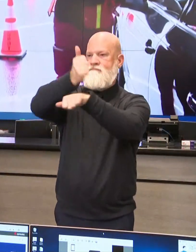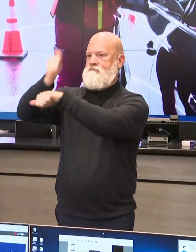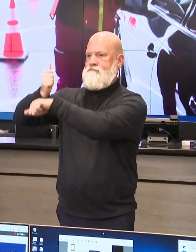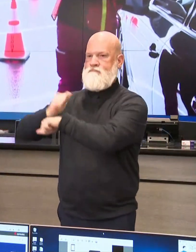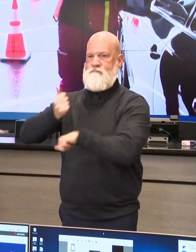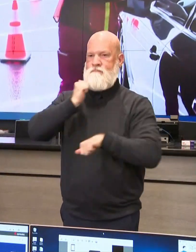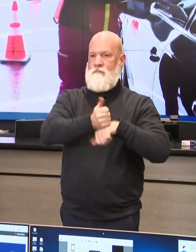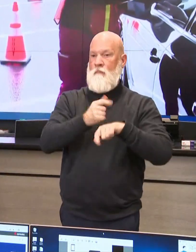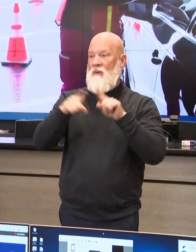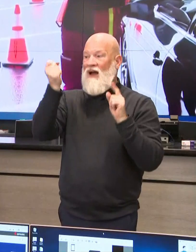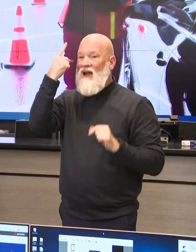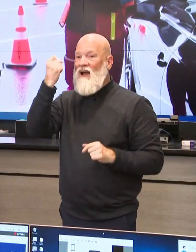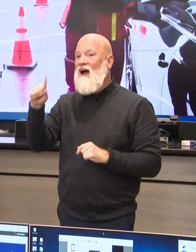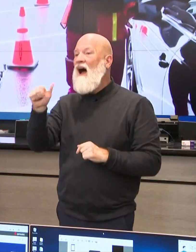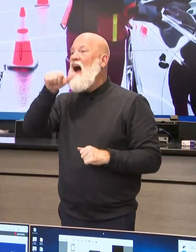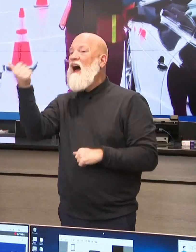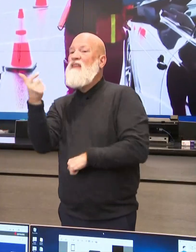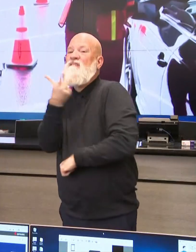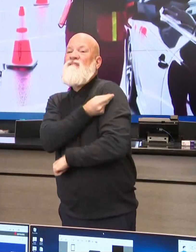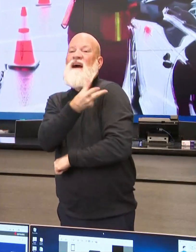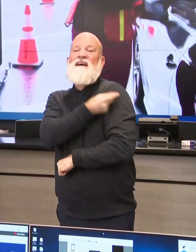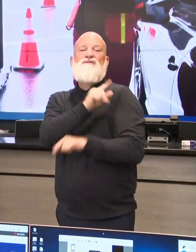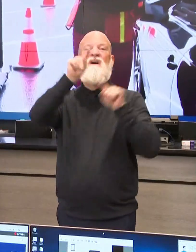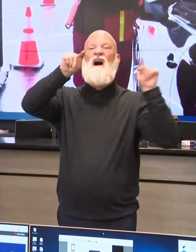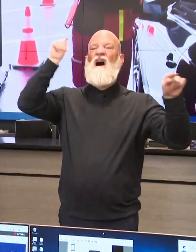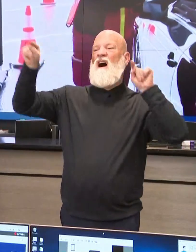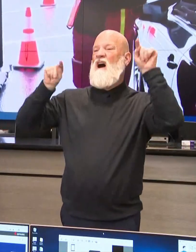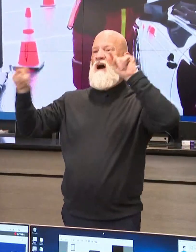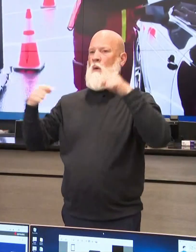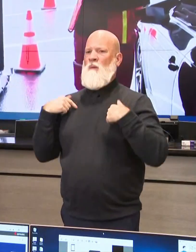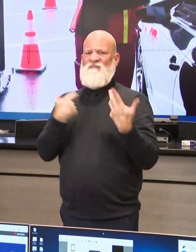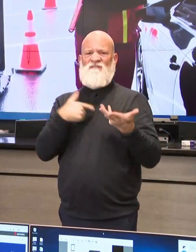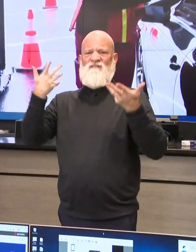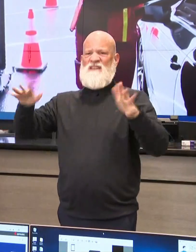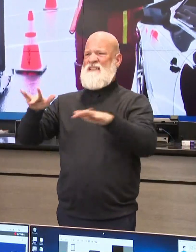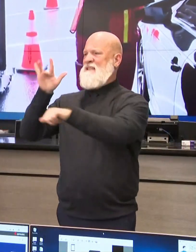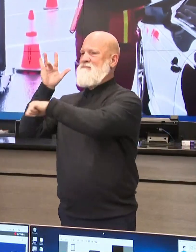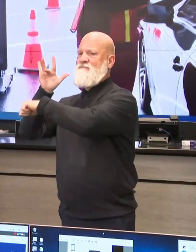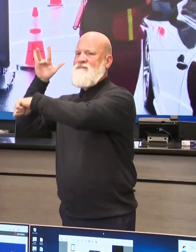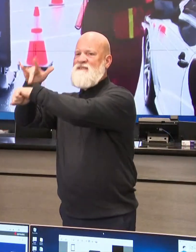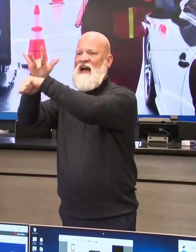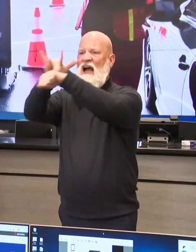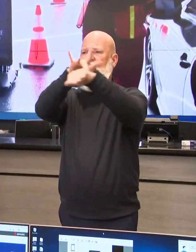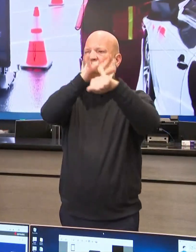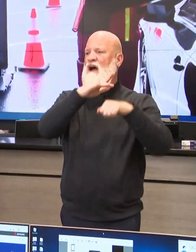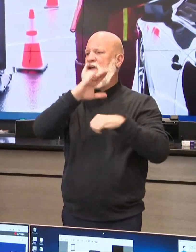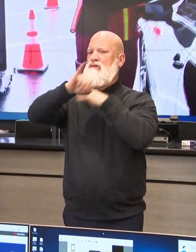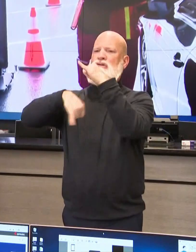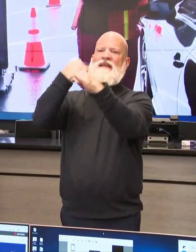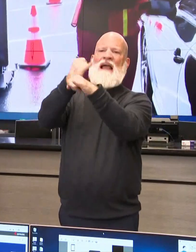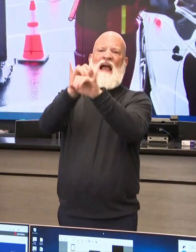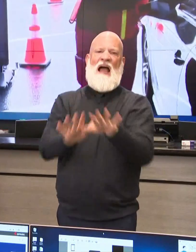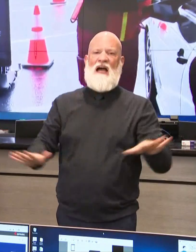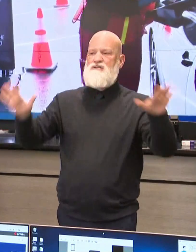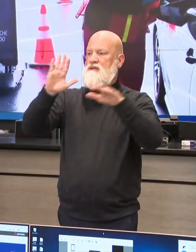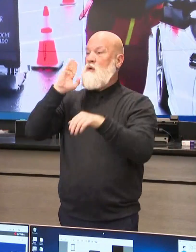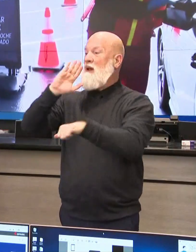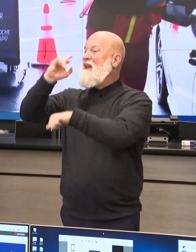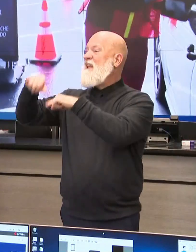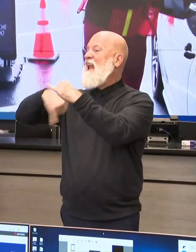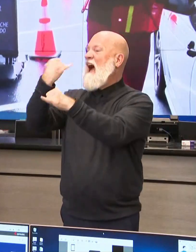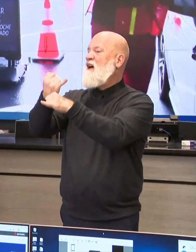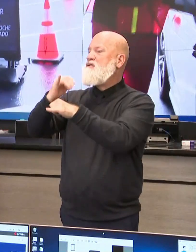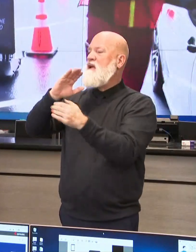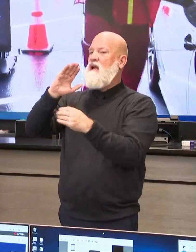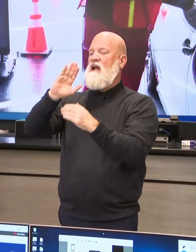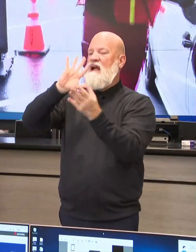that the county's doing. We were at the International Convention Center with Fulton County the other day. I visited last Monday Athens